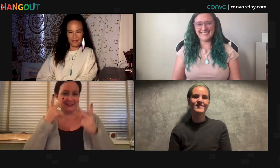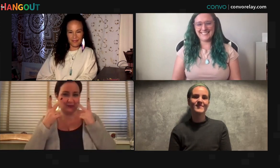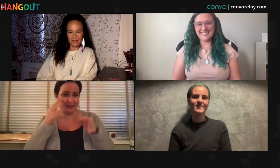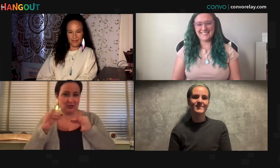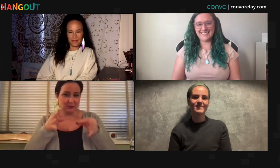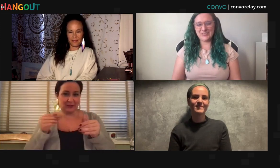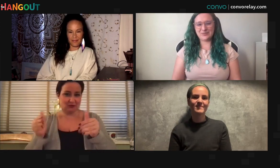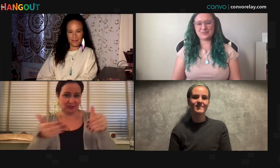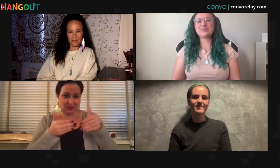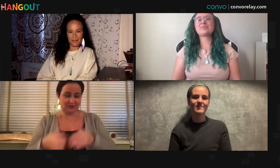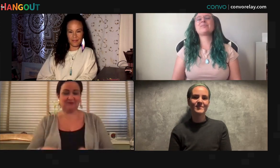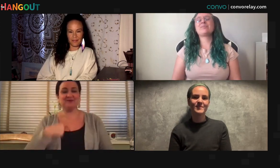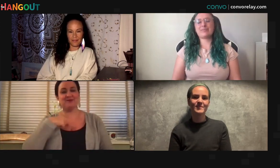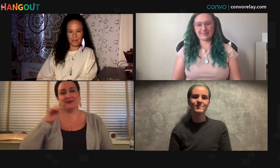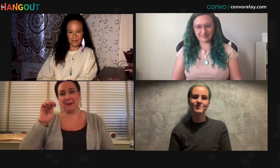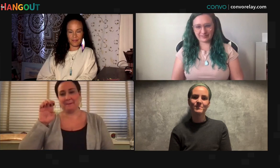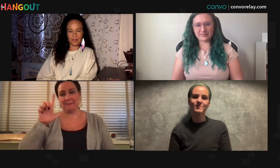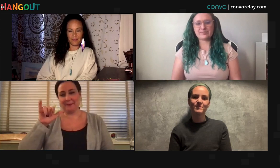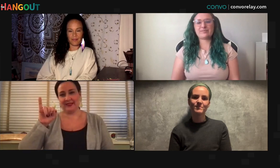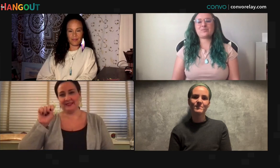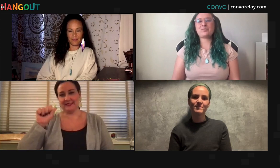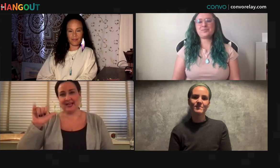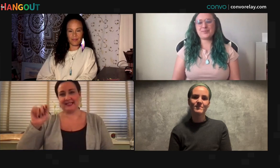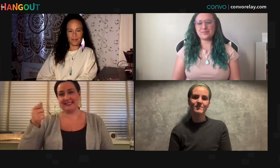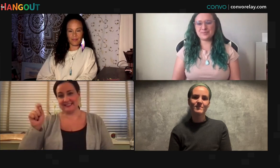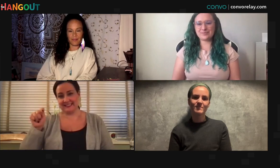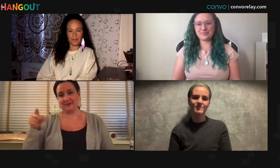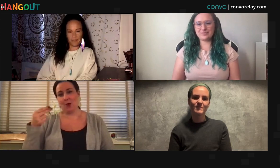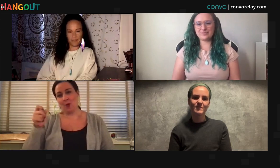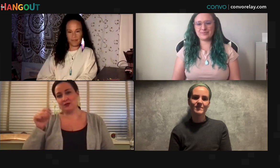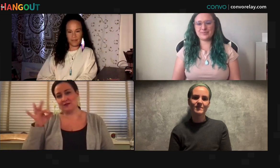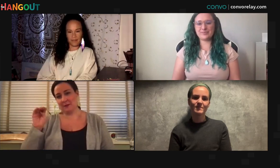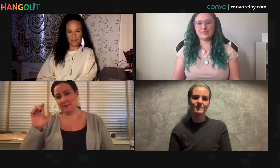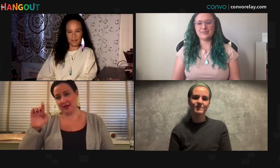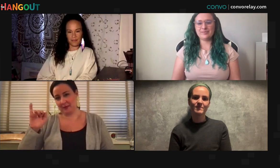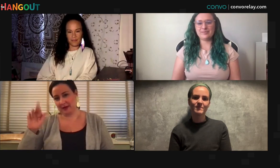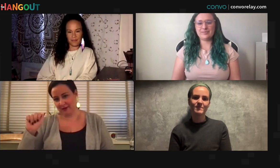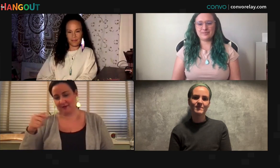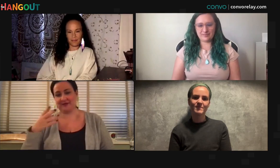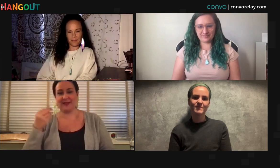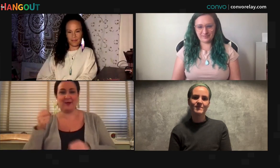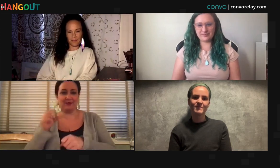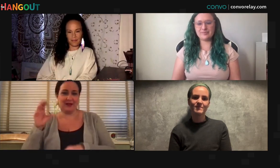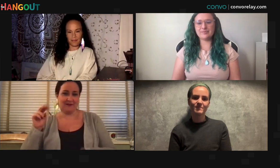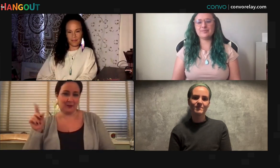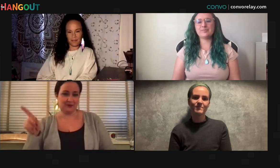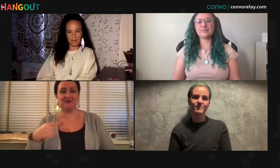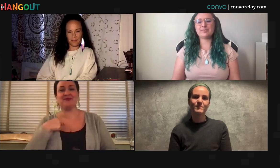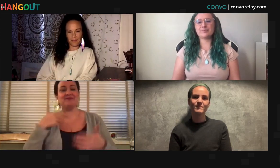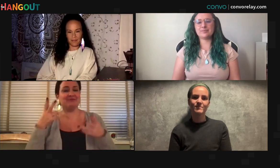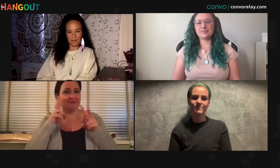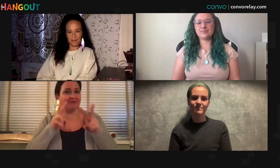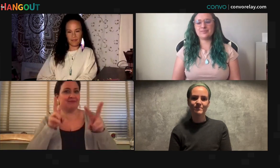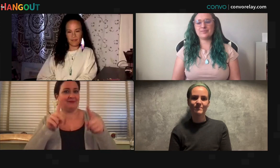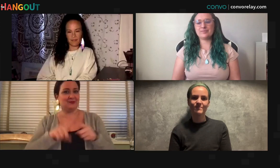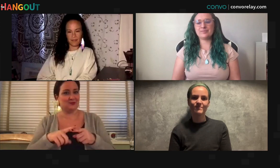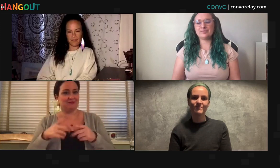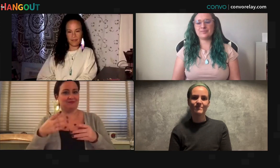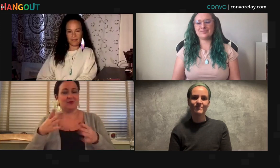evening. But before we begin, I want to do some introductions. My name is Melissa Yingst, the host of Elmira